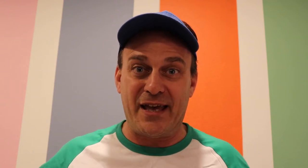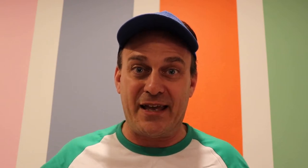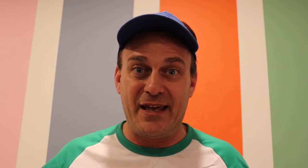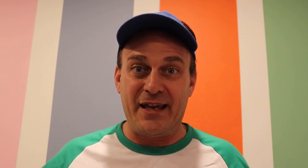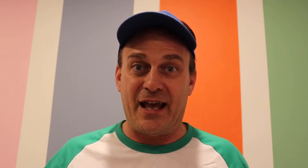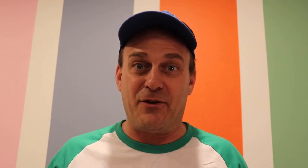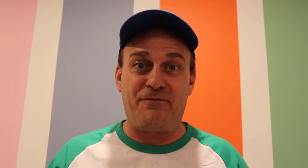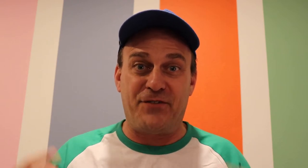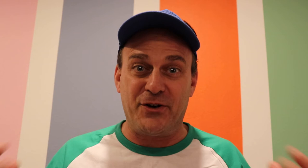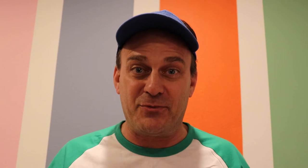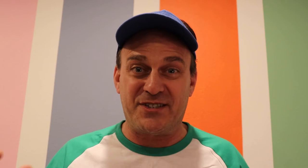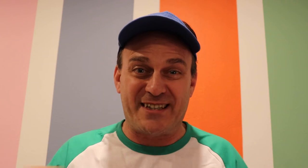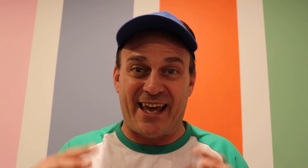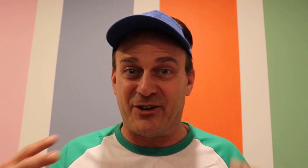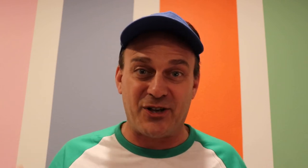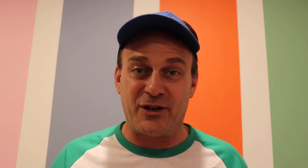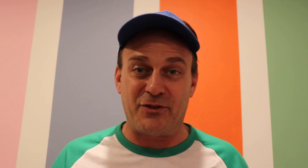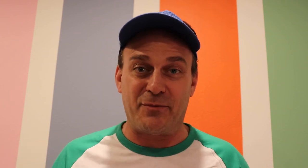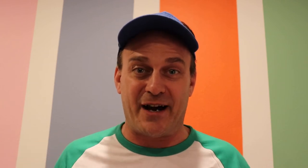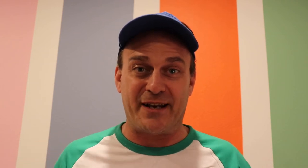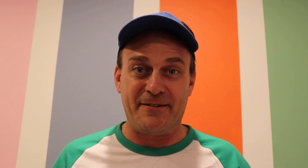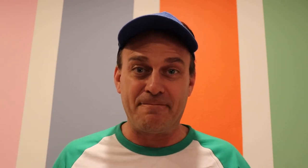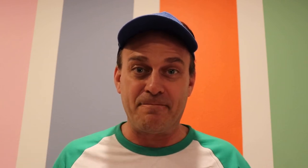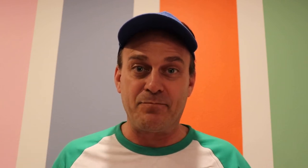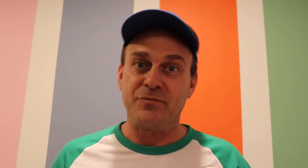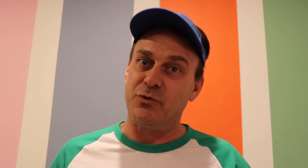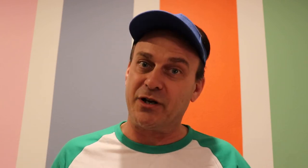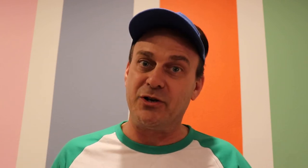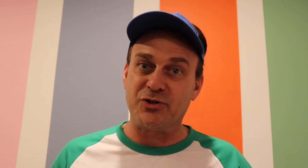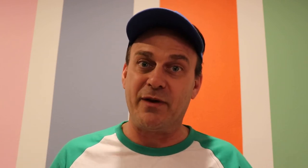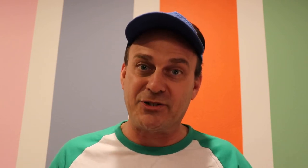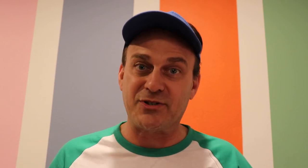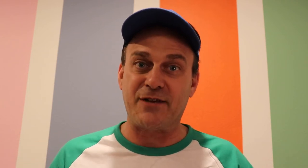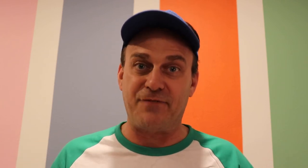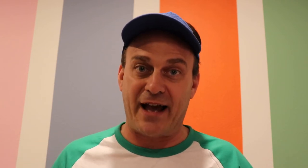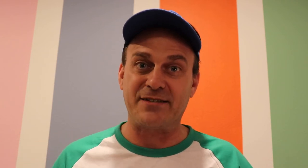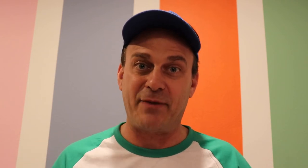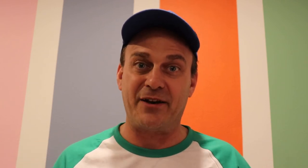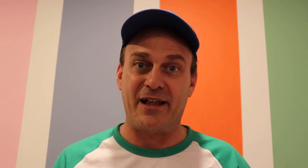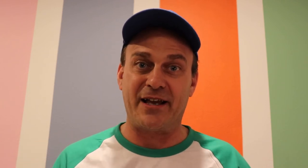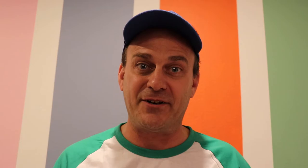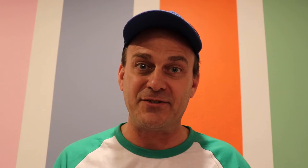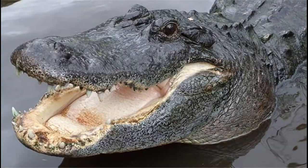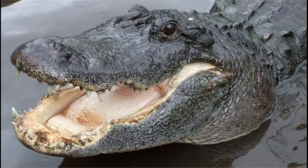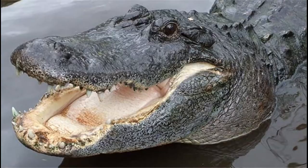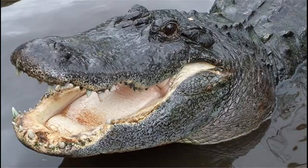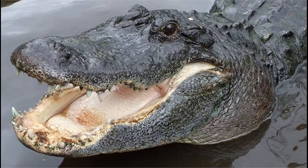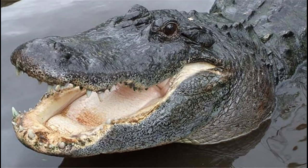big, and they're filled with scales all over their body. Do you want to know some interesting facts about alligators?